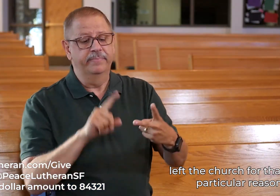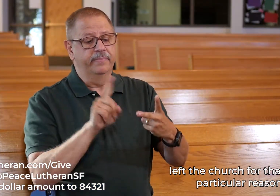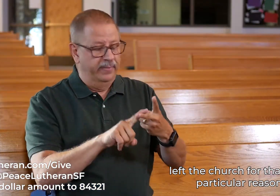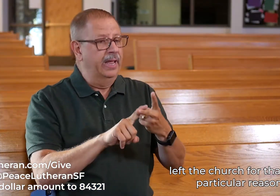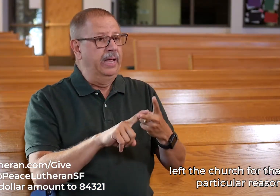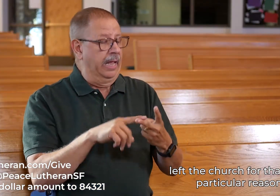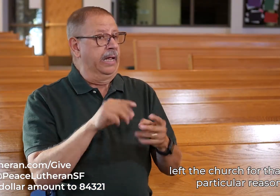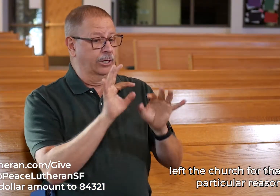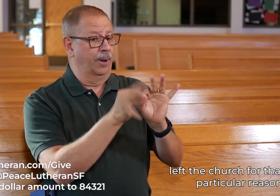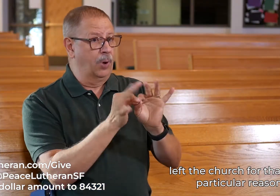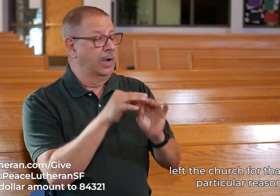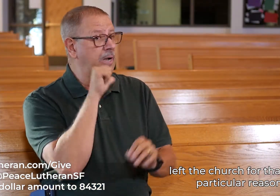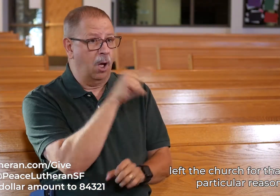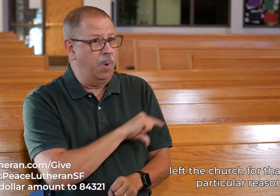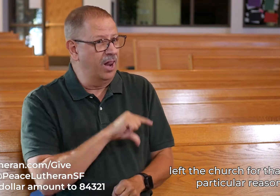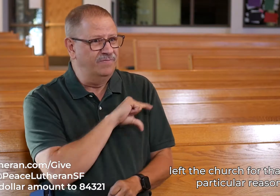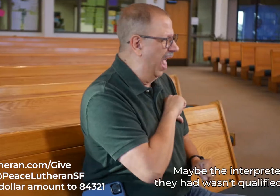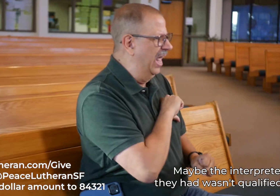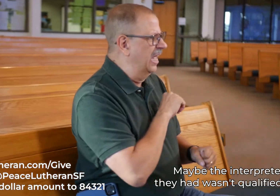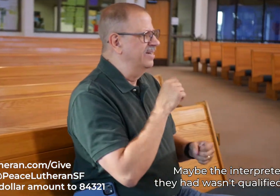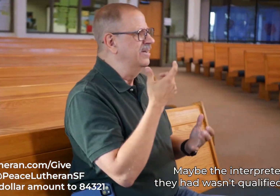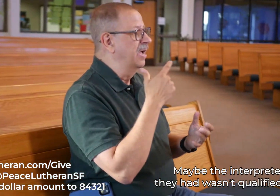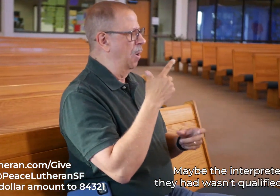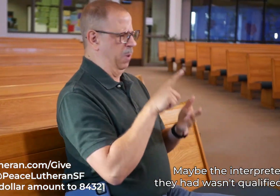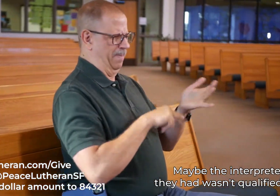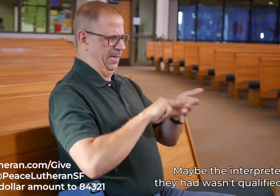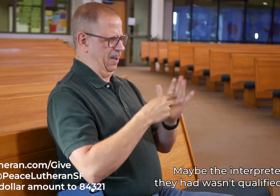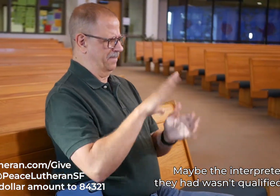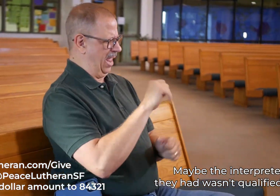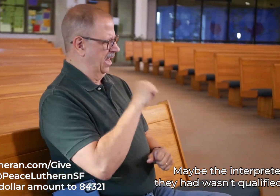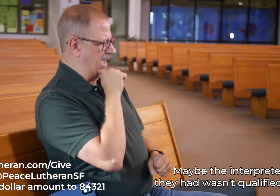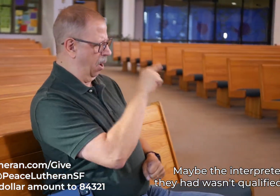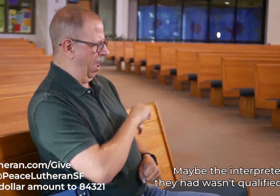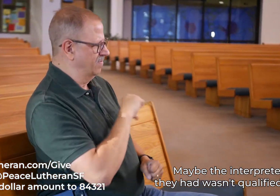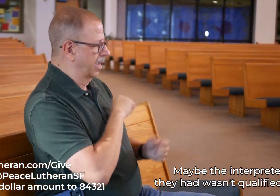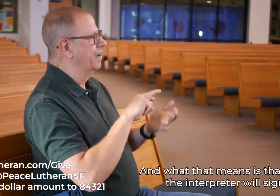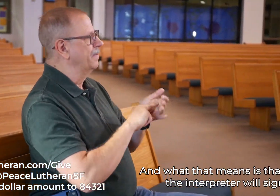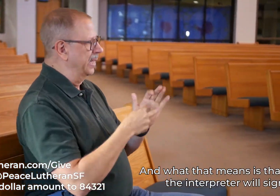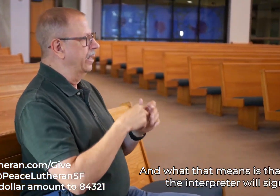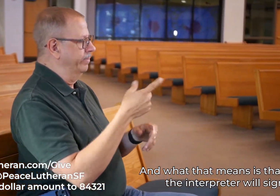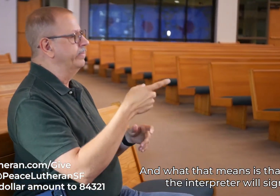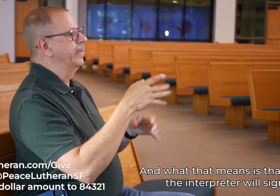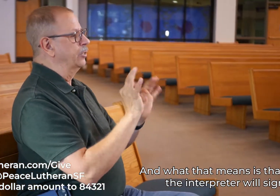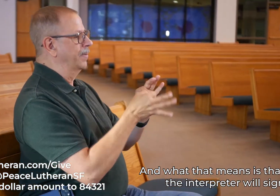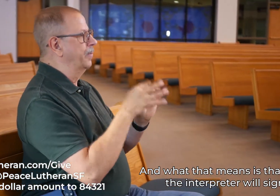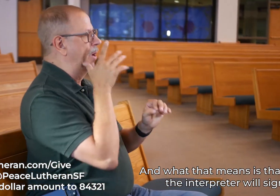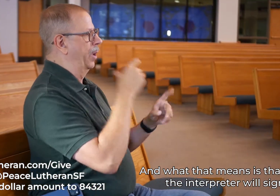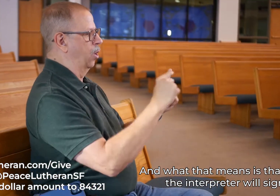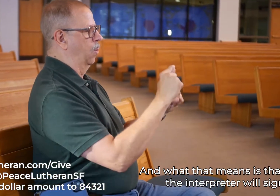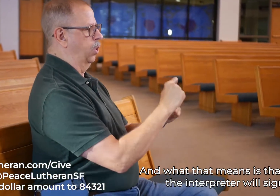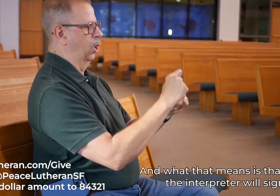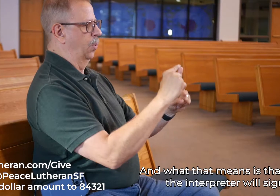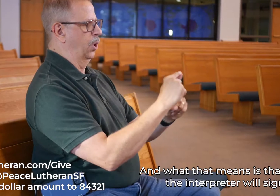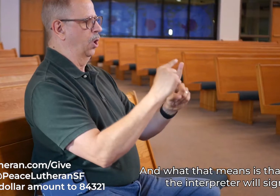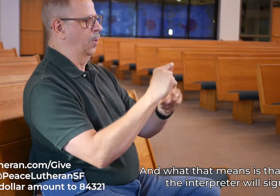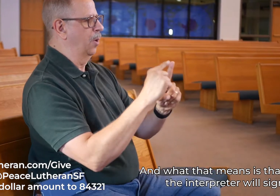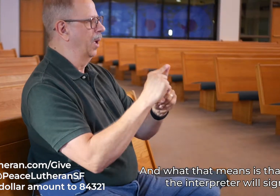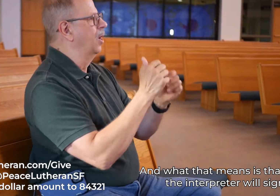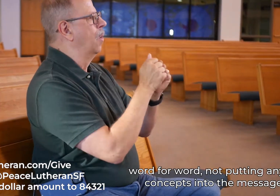church for that particular reason. Maybe the interpreter they had wasn't qualified, and what that means is that the interpreter will sign